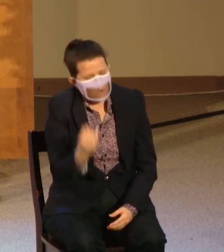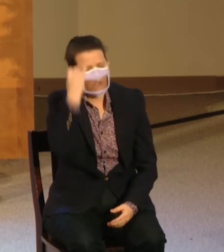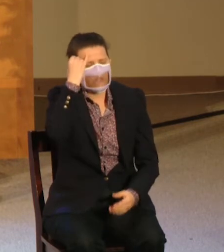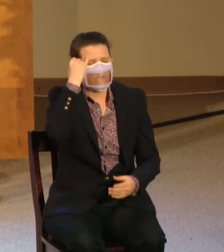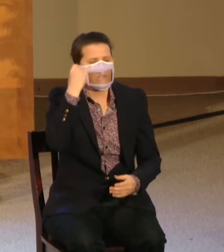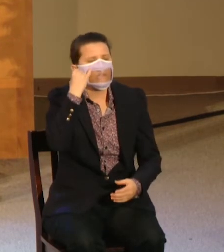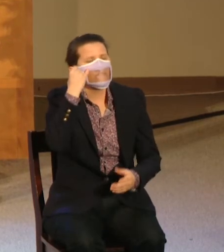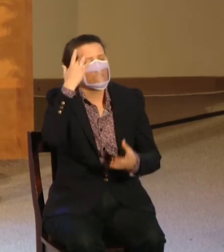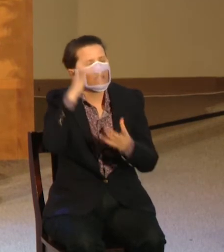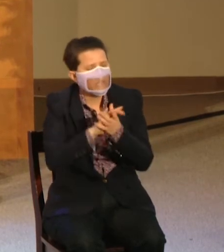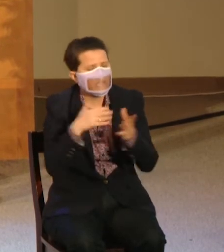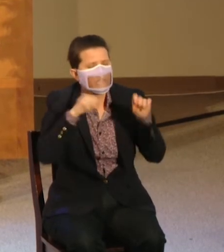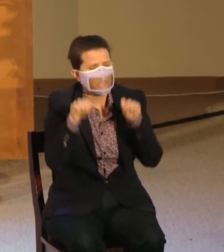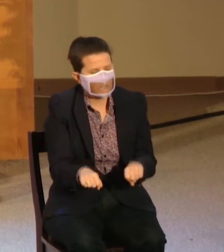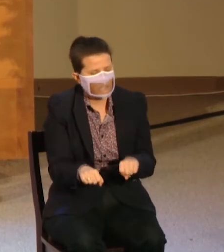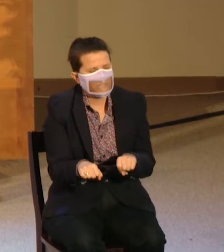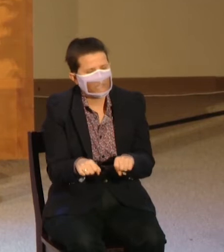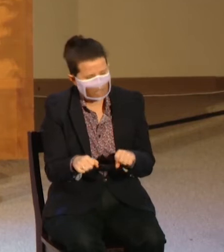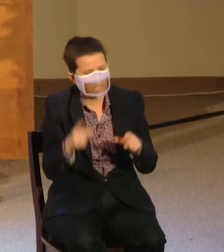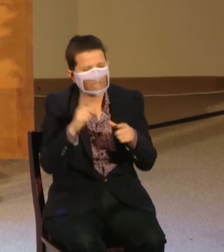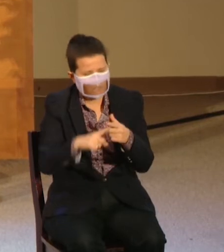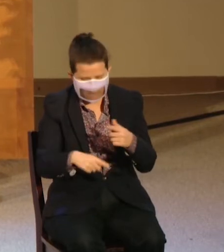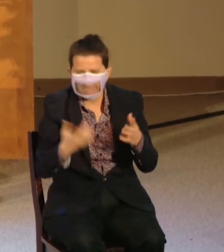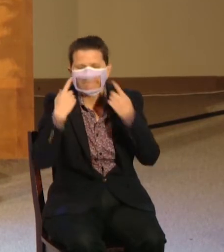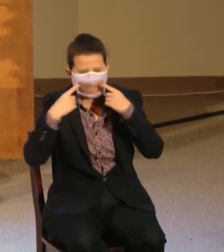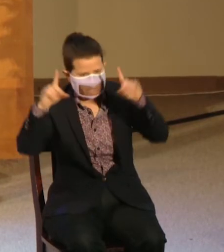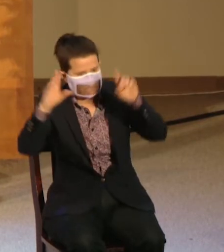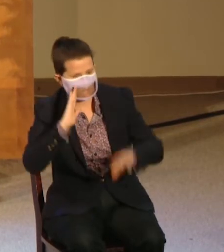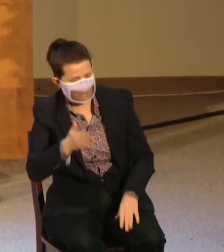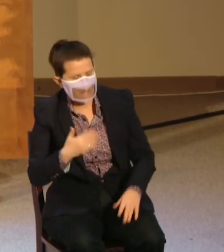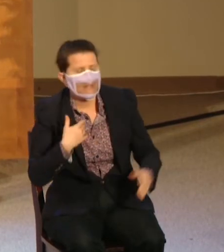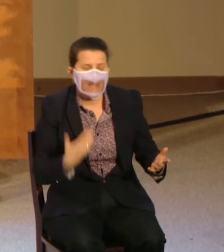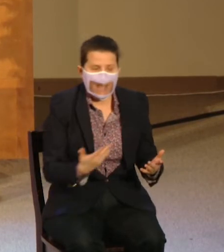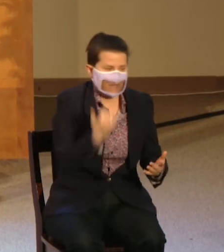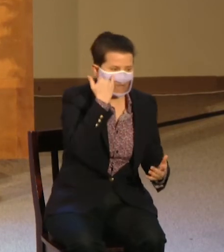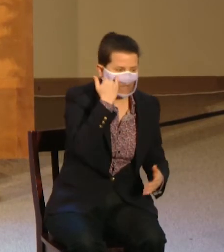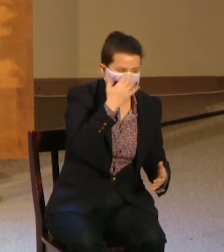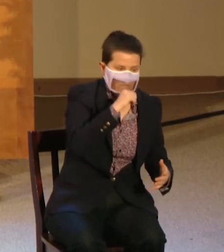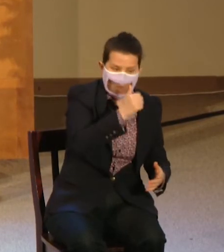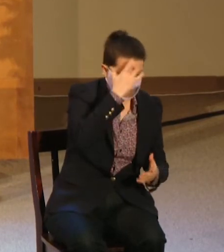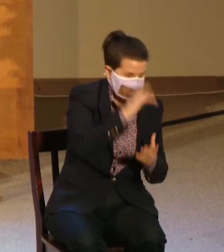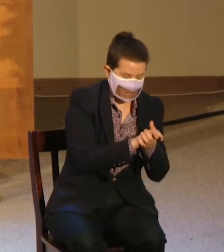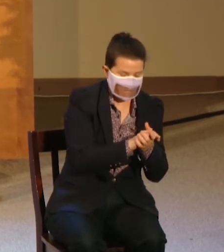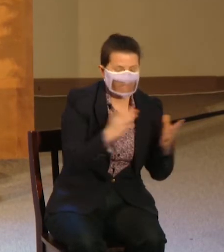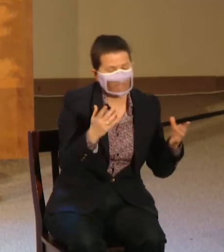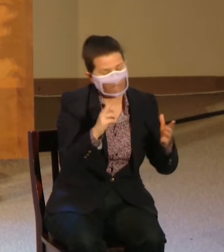And if you believe it's not, guess what? That's what you're going to have. Jesus said, "It is given to you according to your